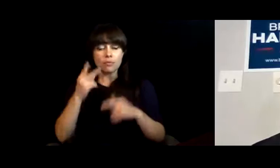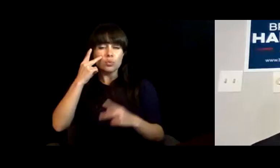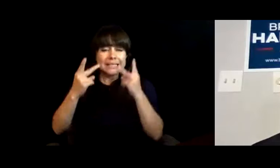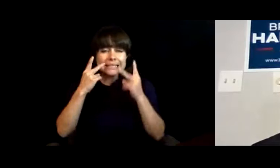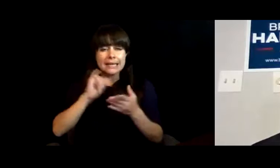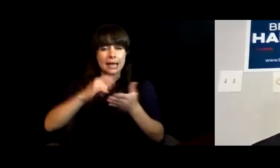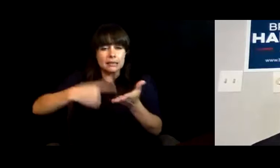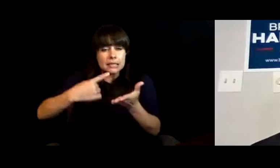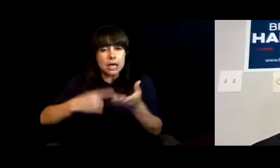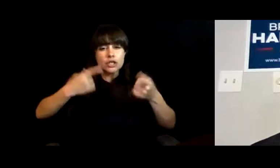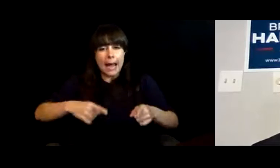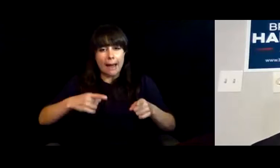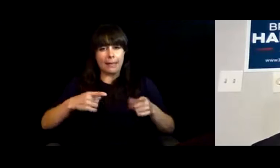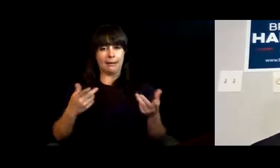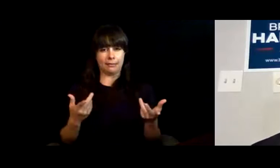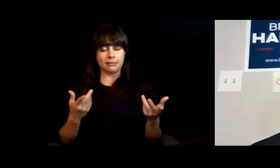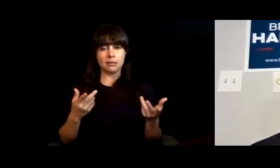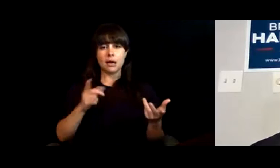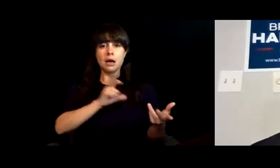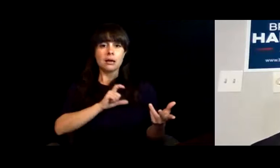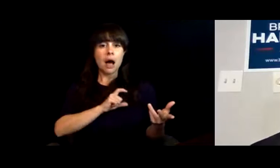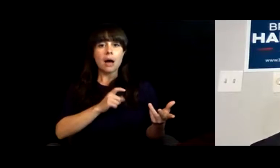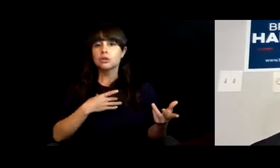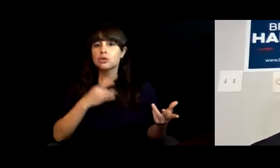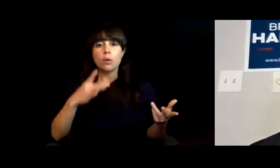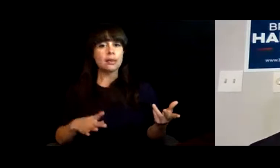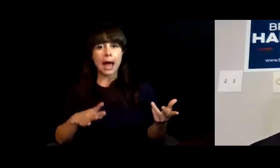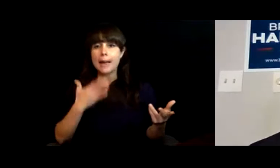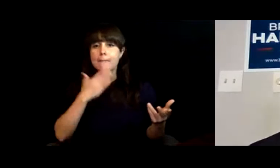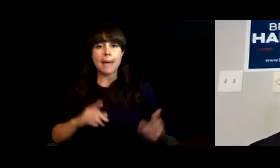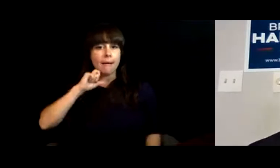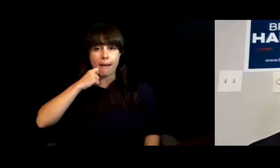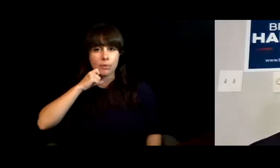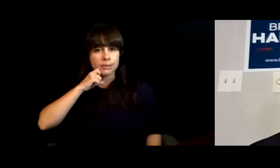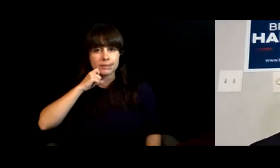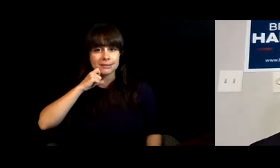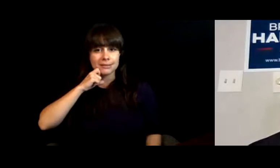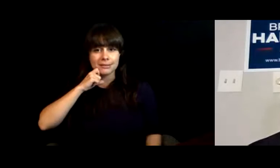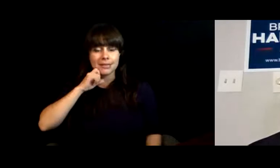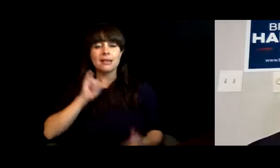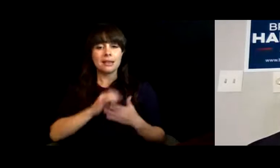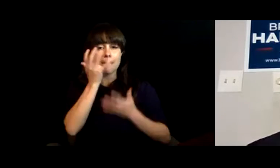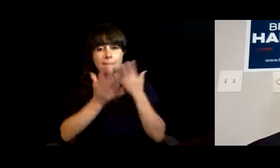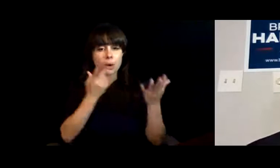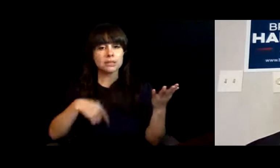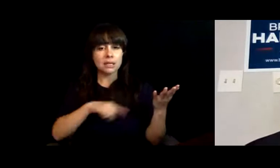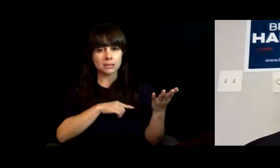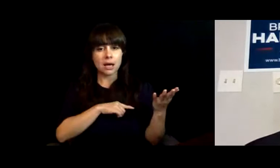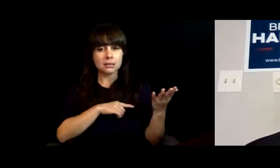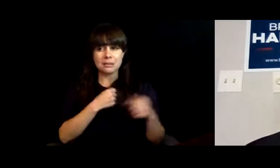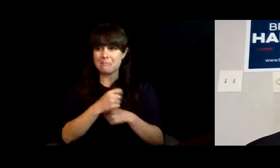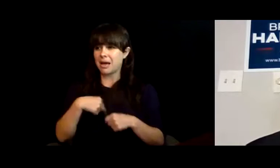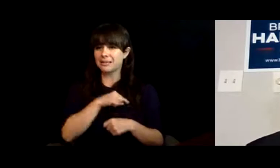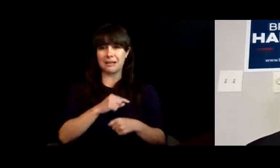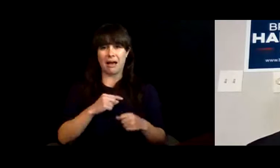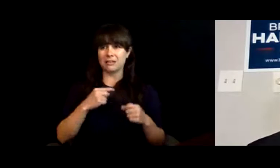me reiterate, cops do not like bad apples. They embarrass us and they make us look bad. So I think one of the